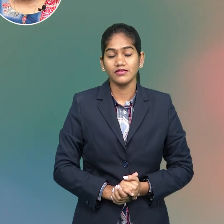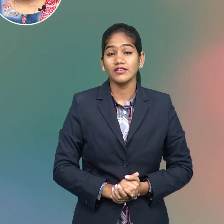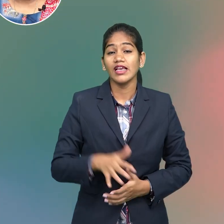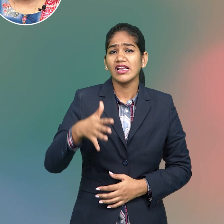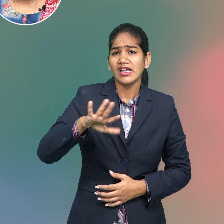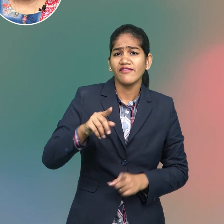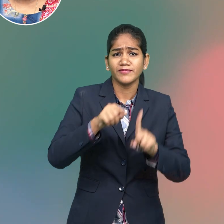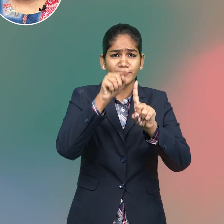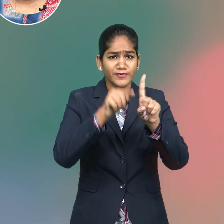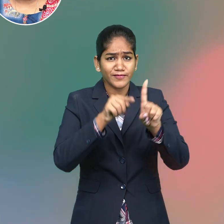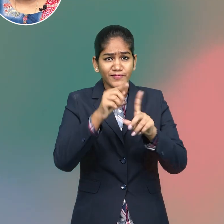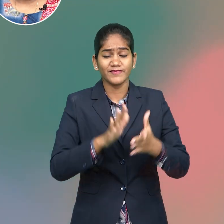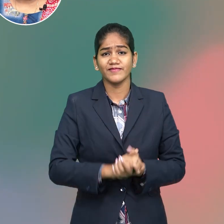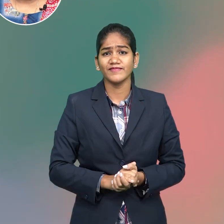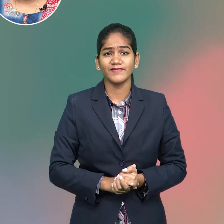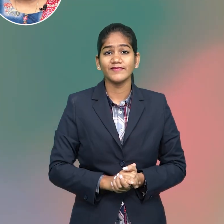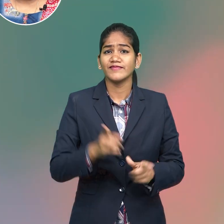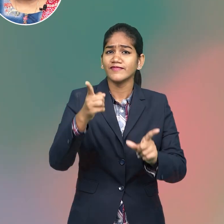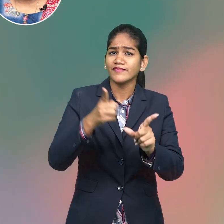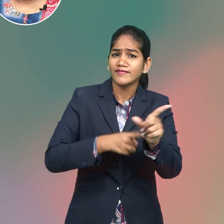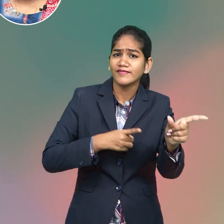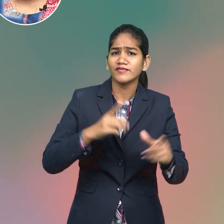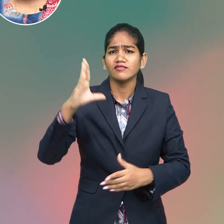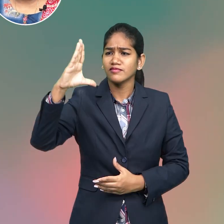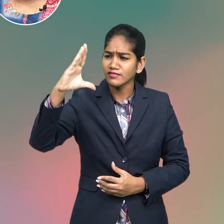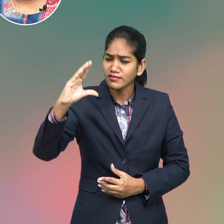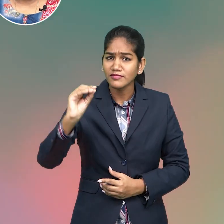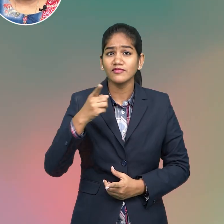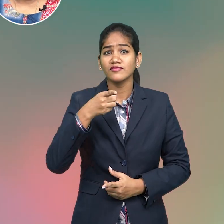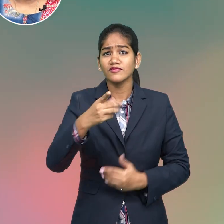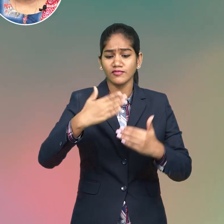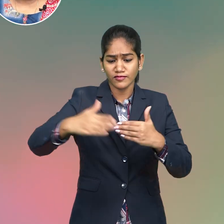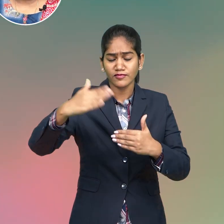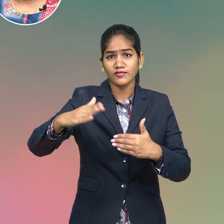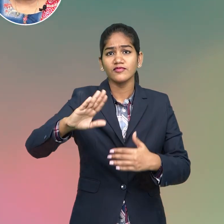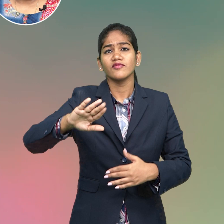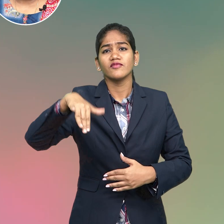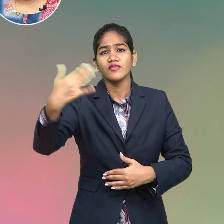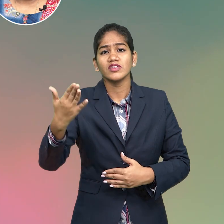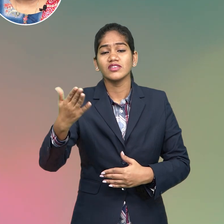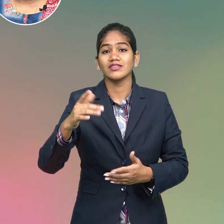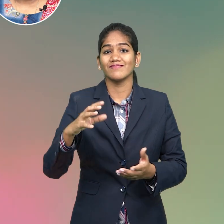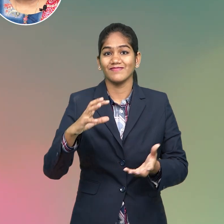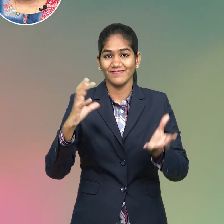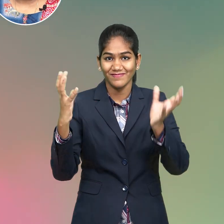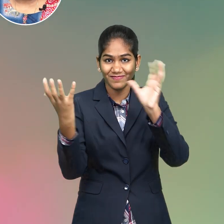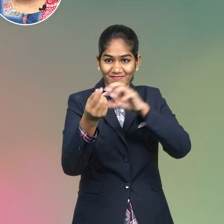The average temperatures for the year drop as you go further away from the